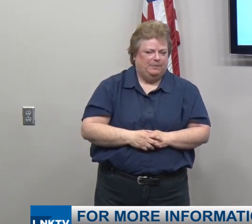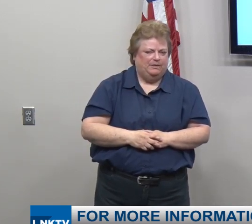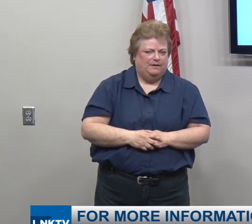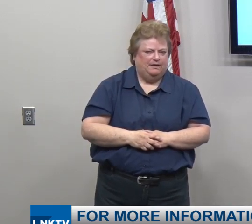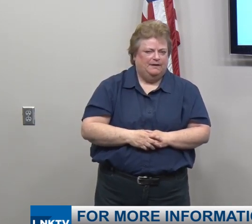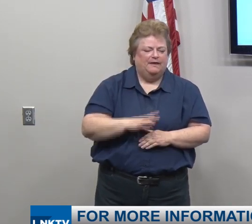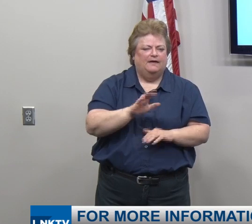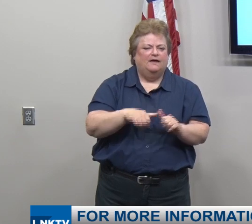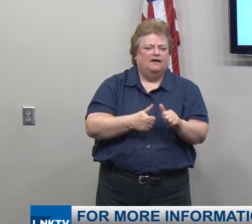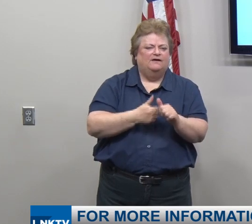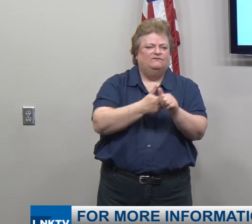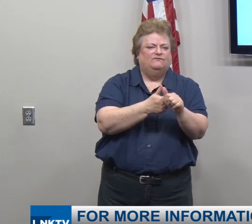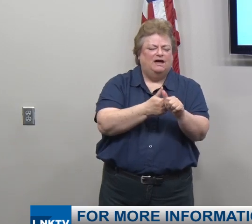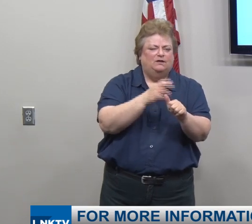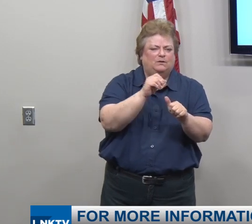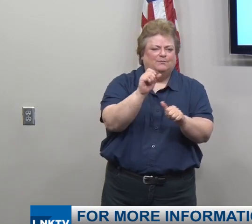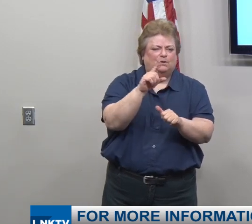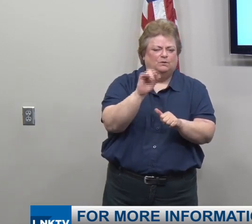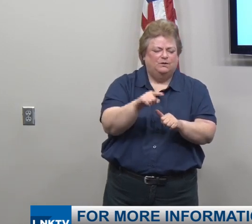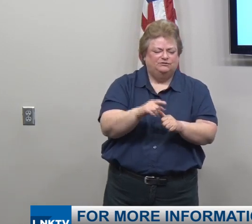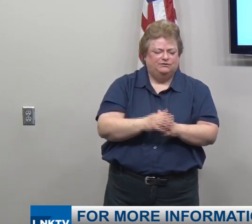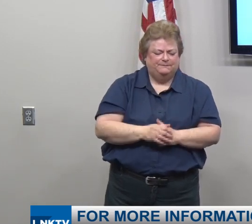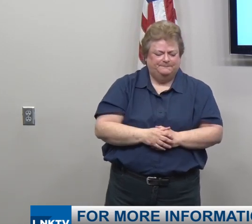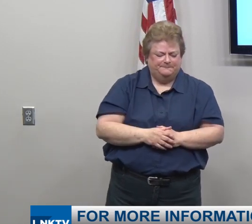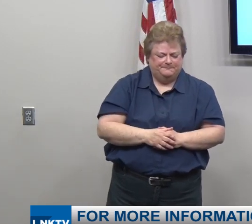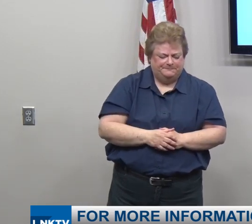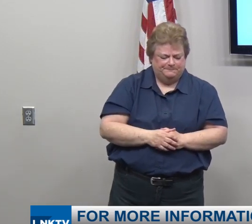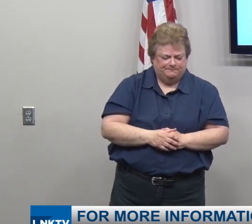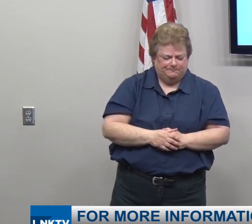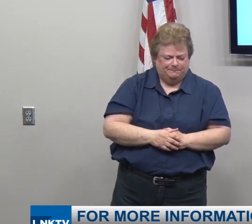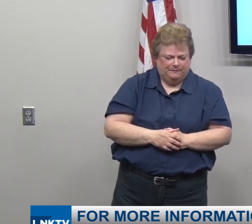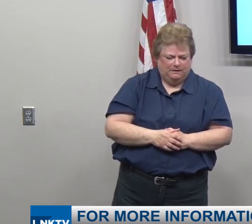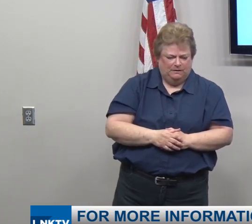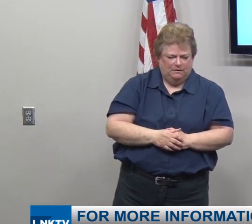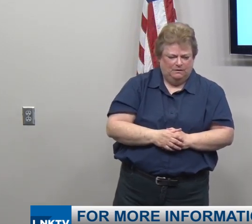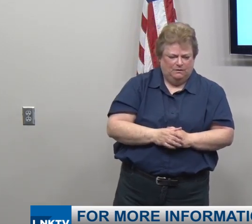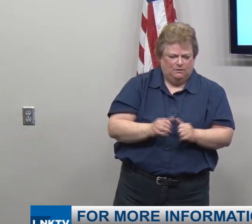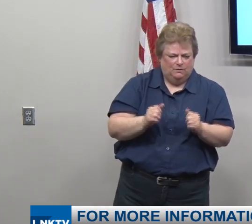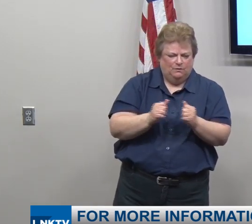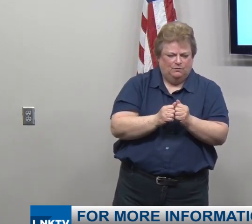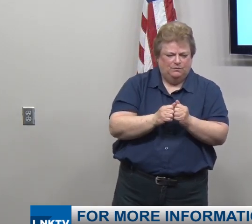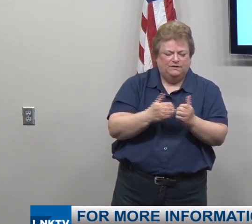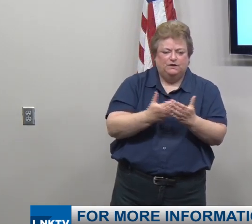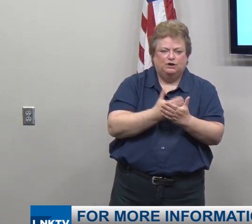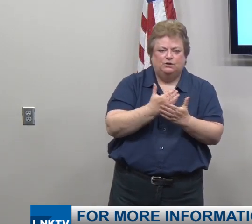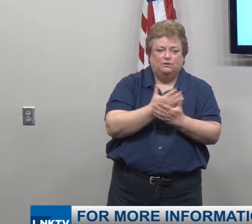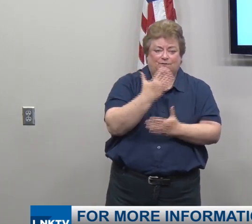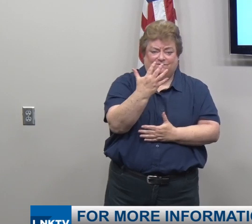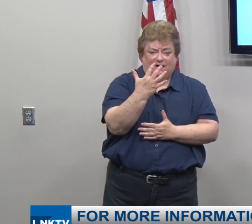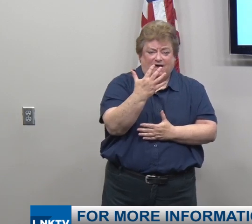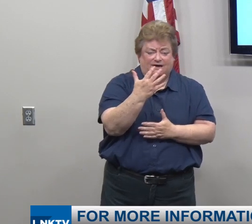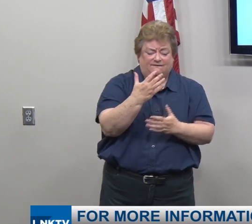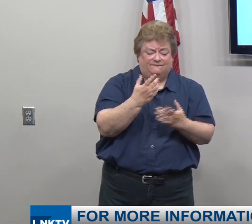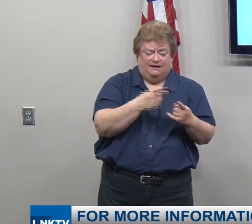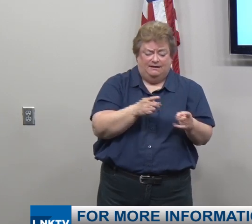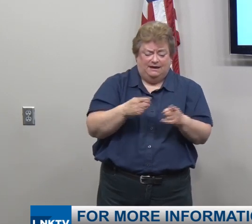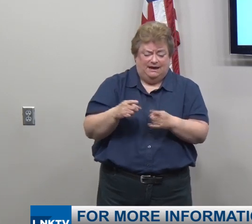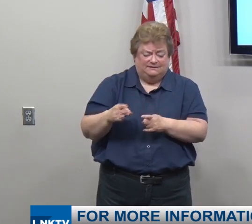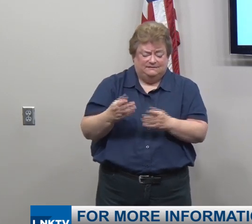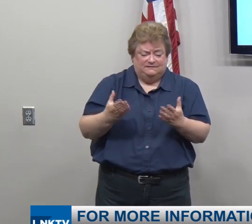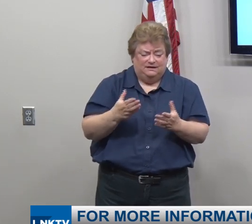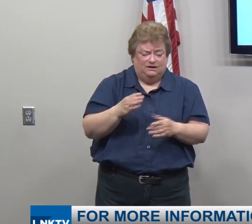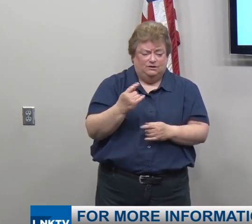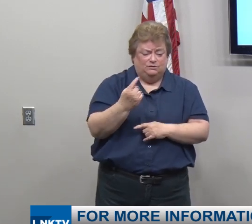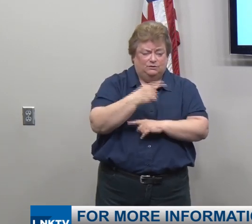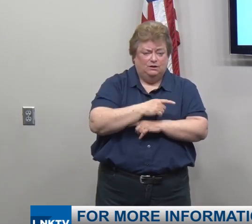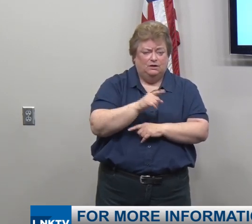And a follow-up question unrelated to that. With the new five cases today, do you